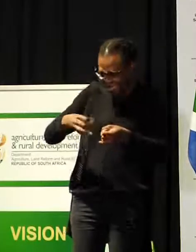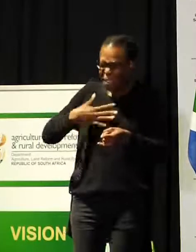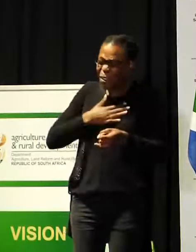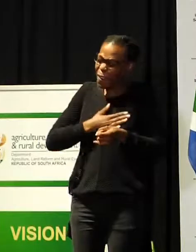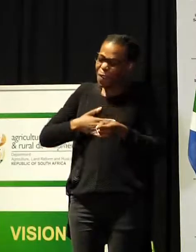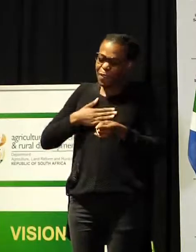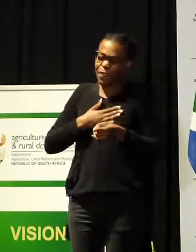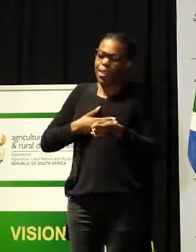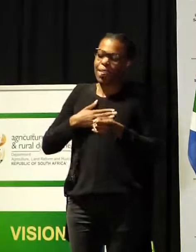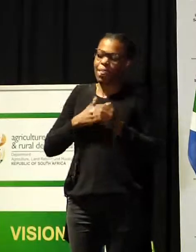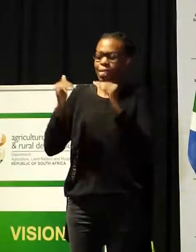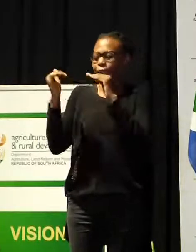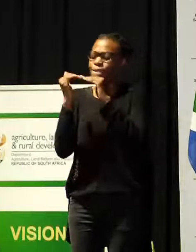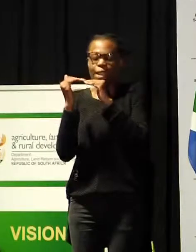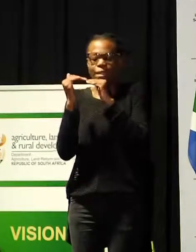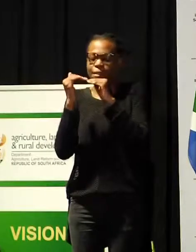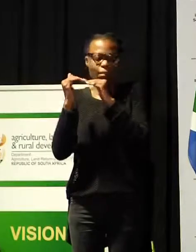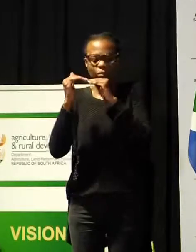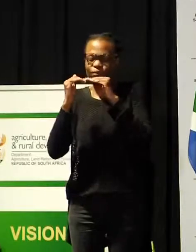vulnerable